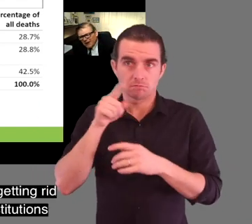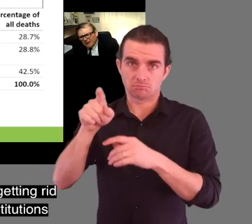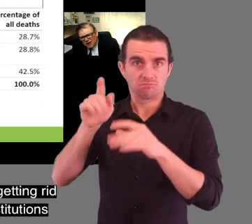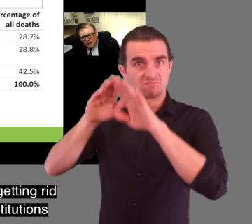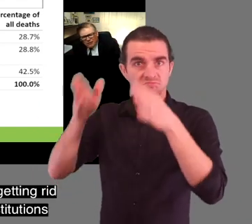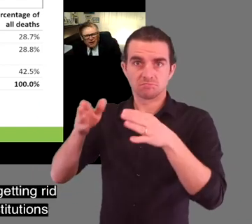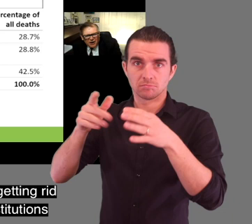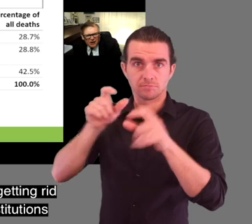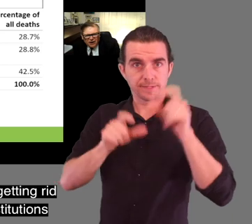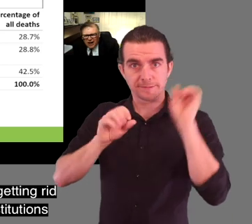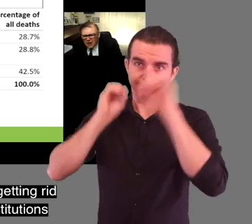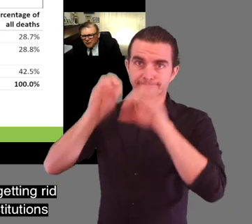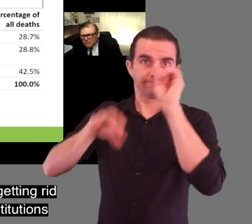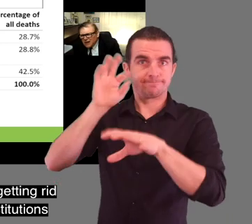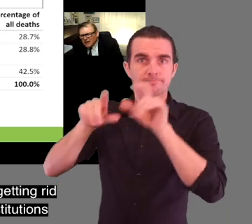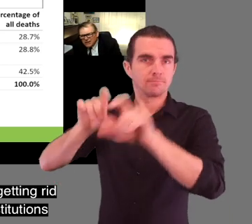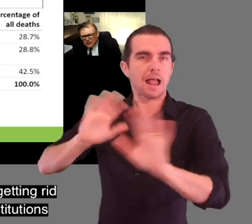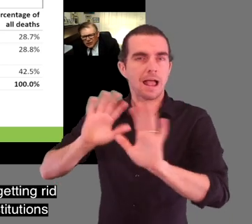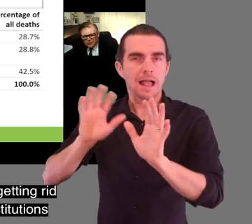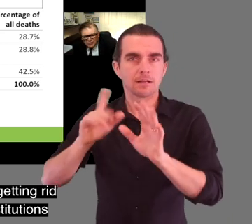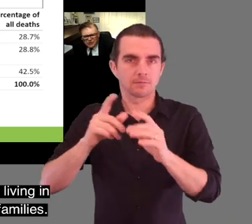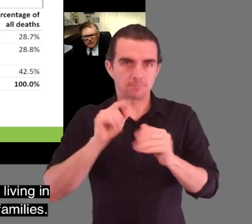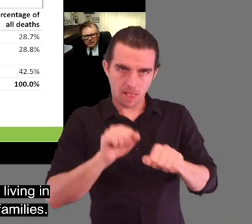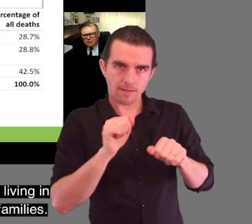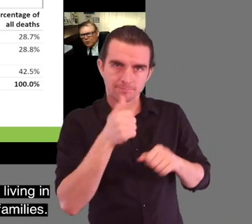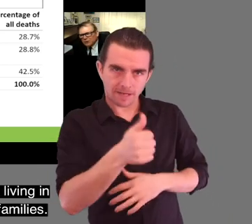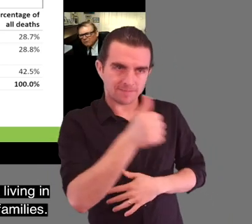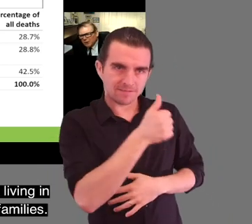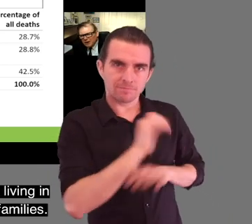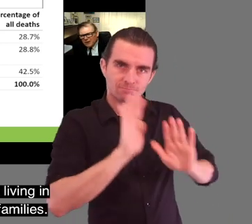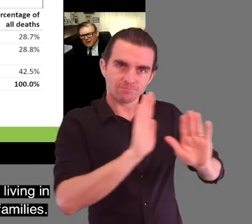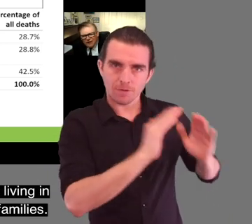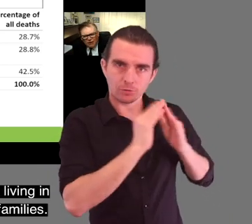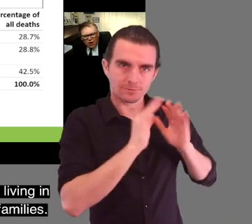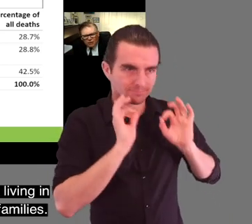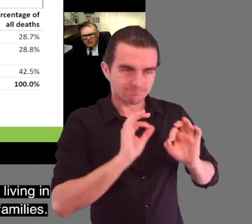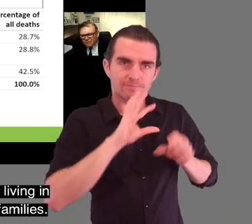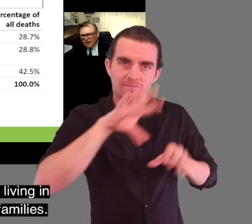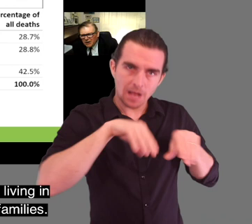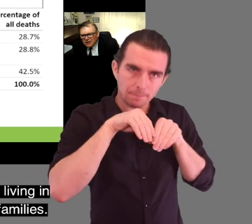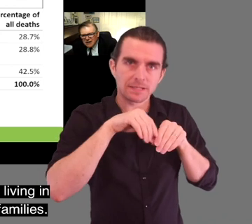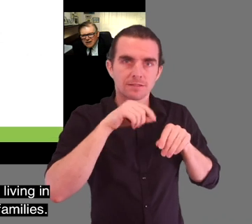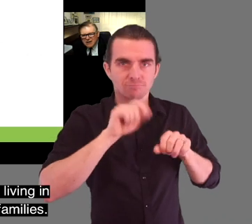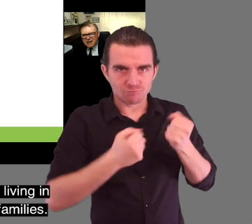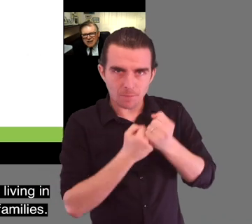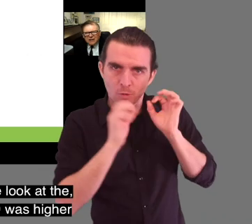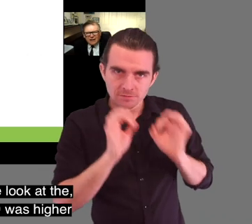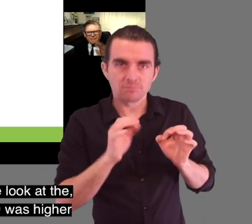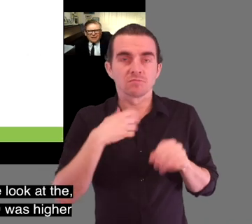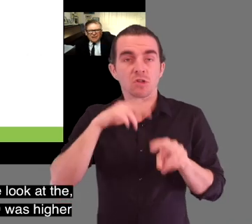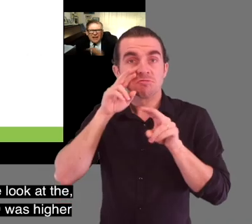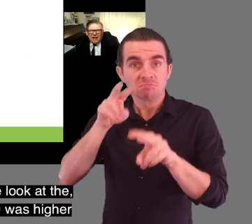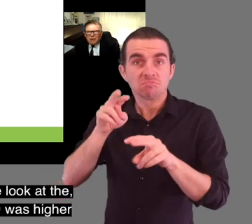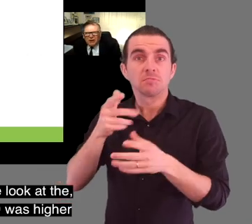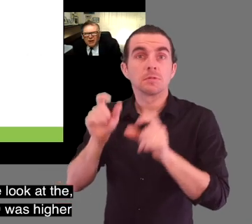for getting rid of care homes and institutions and supporting people living in their own home families. The